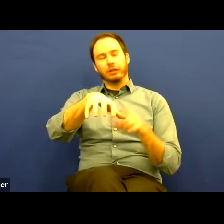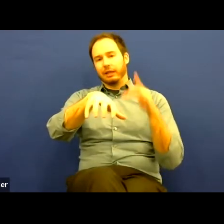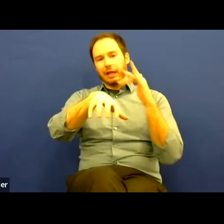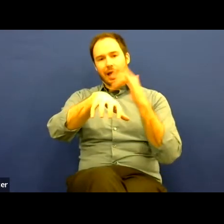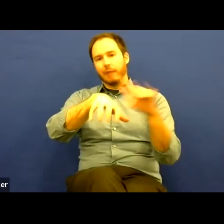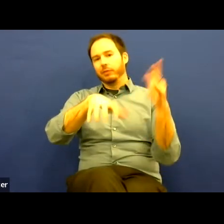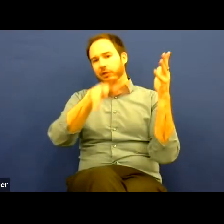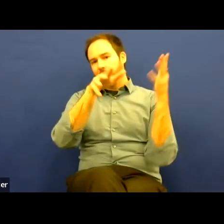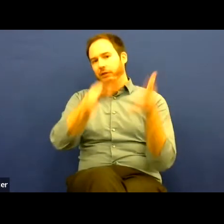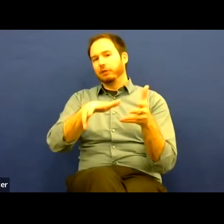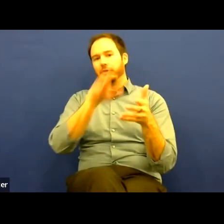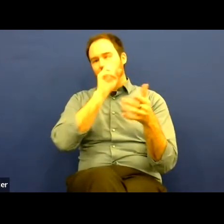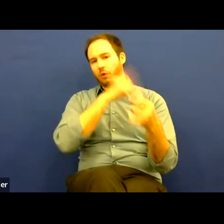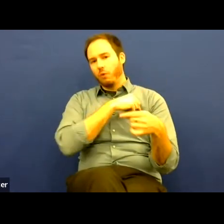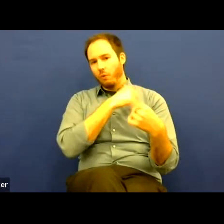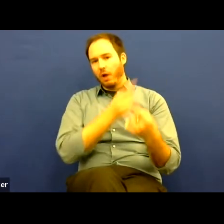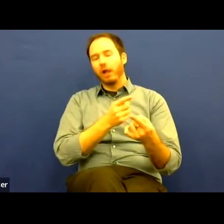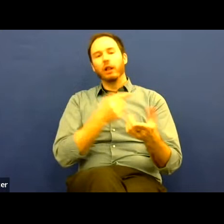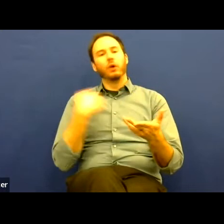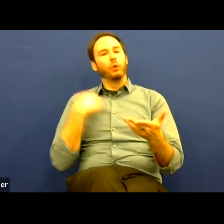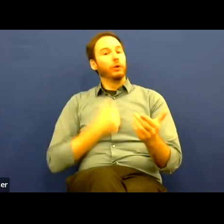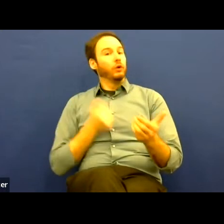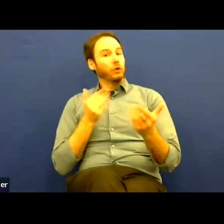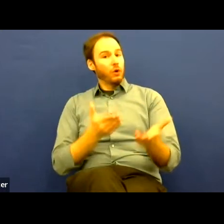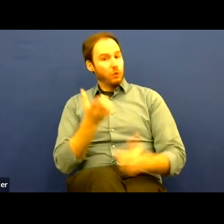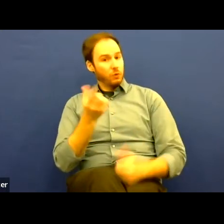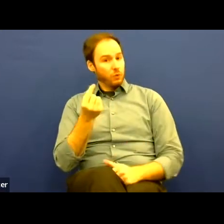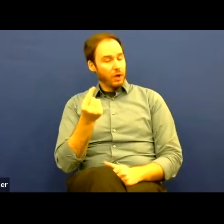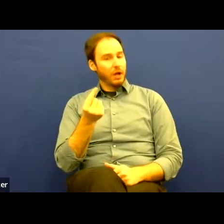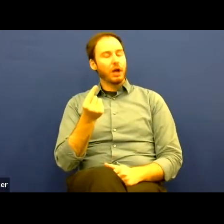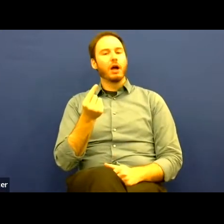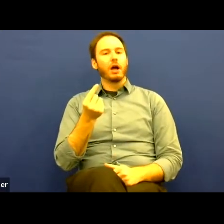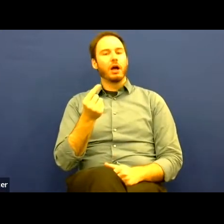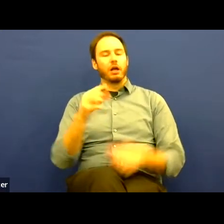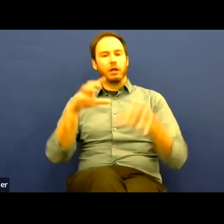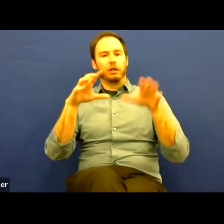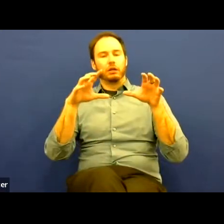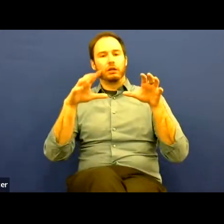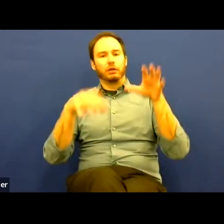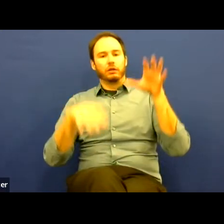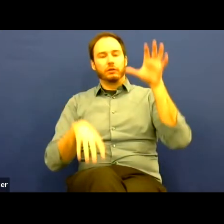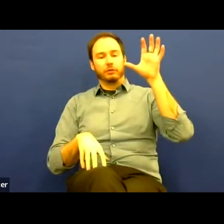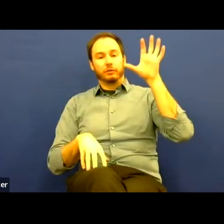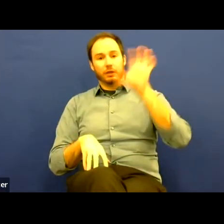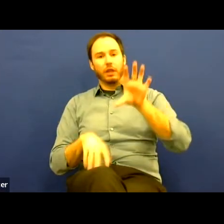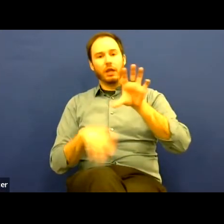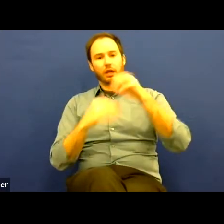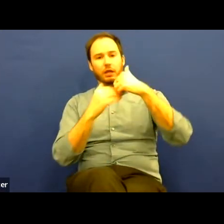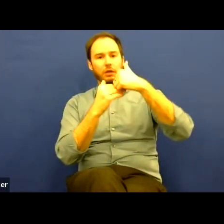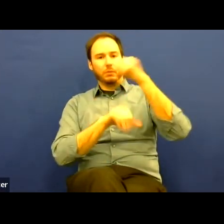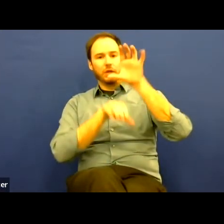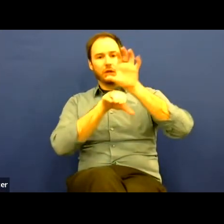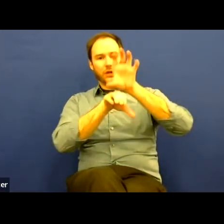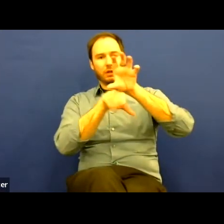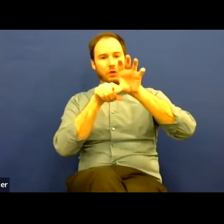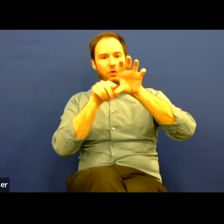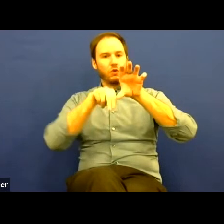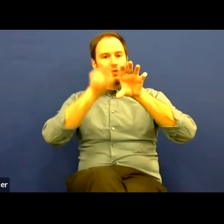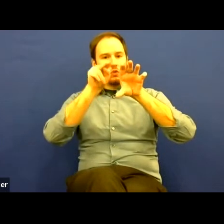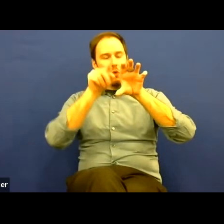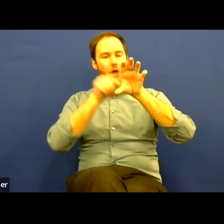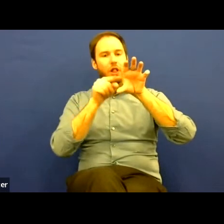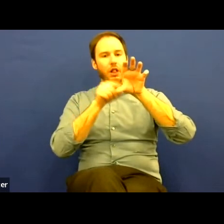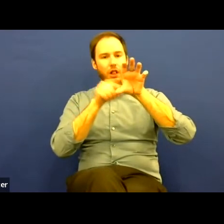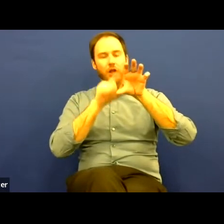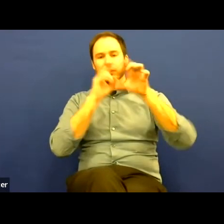while. We are proposing to have the northern portion of that building be